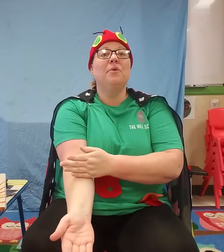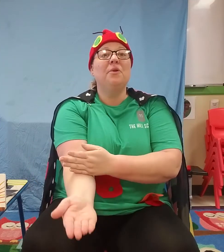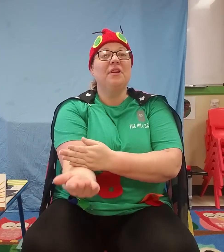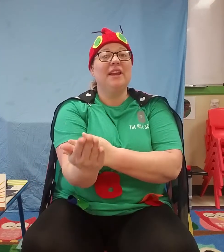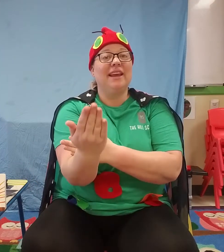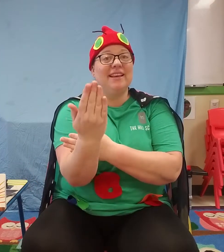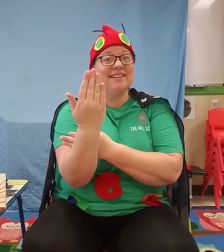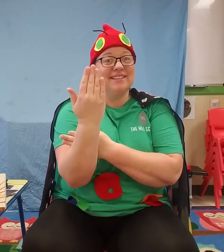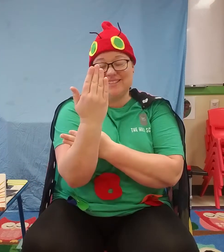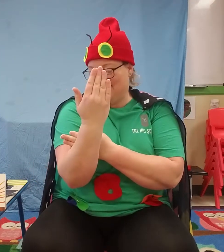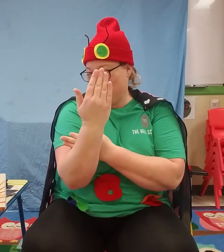morning,